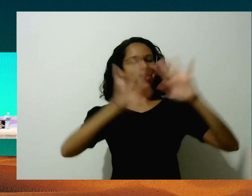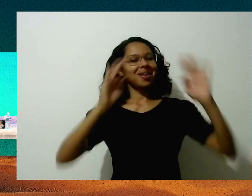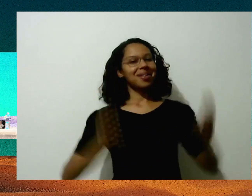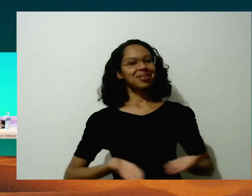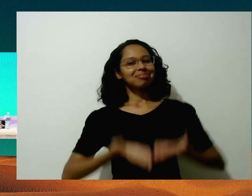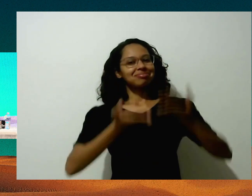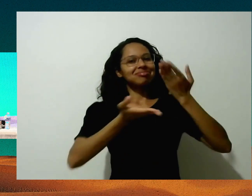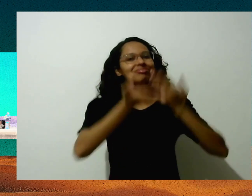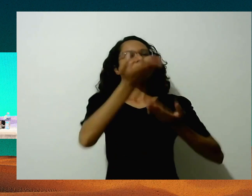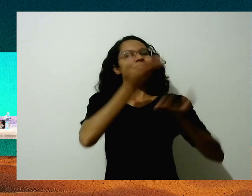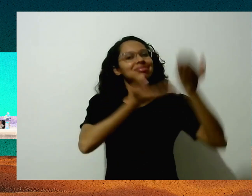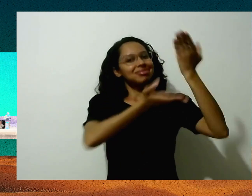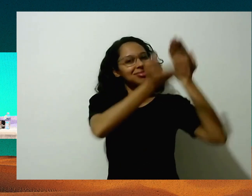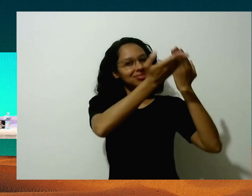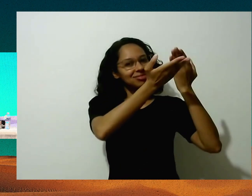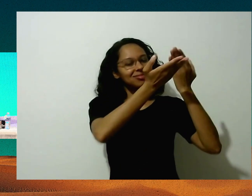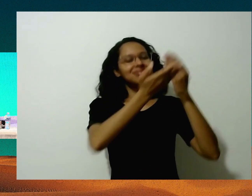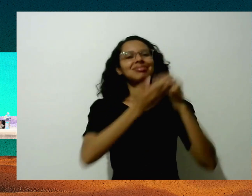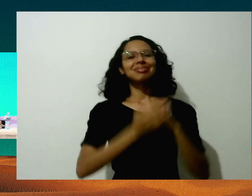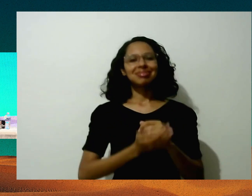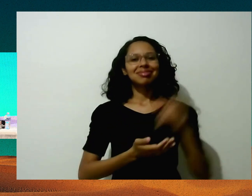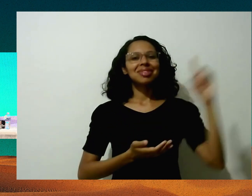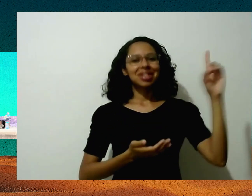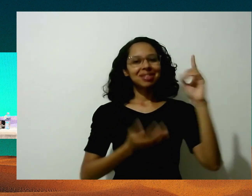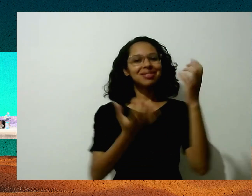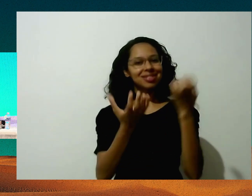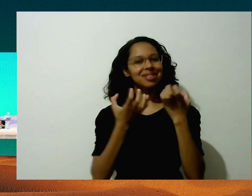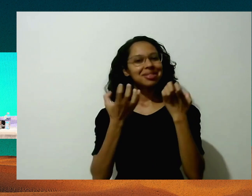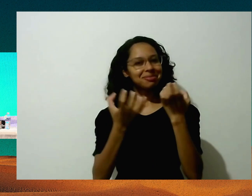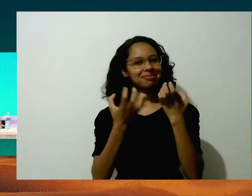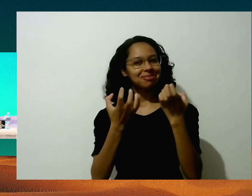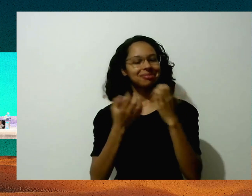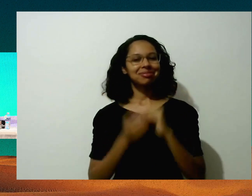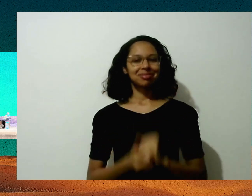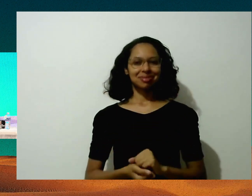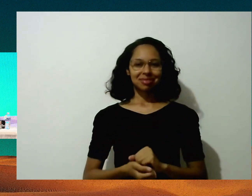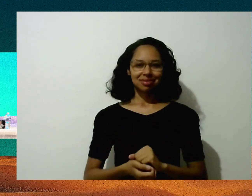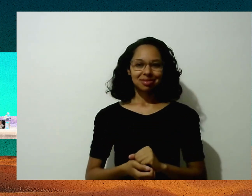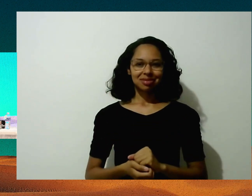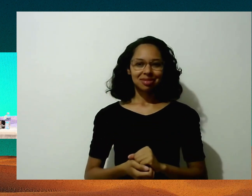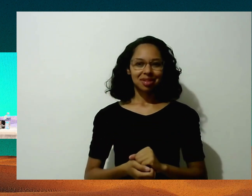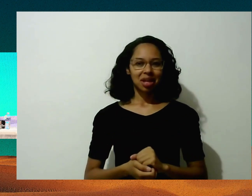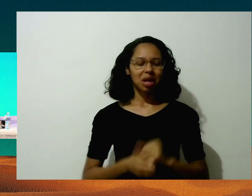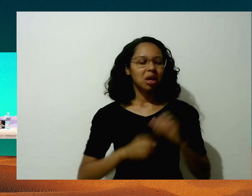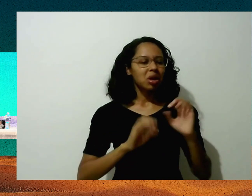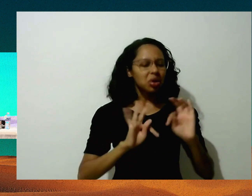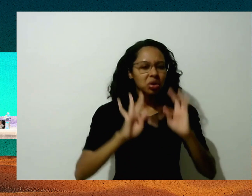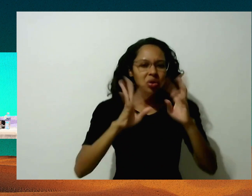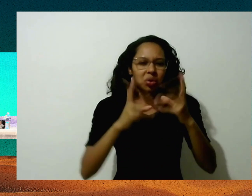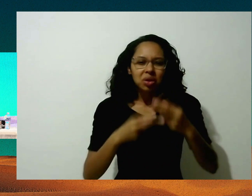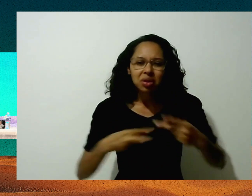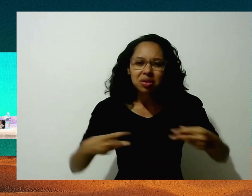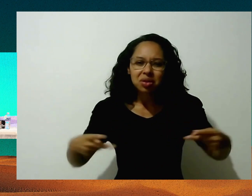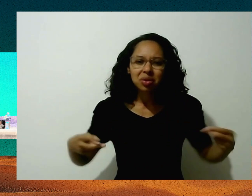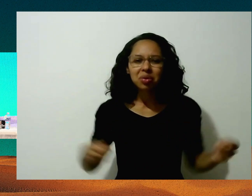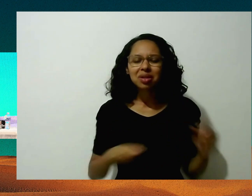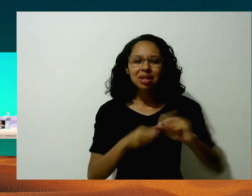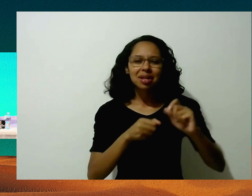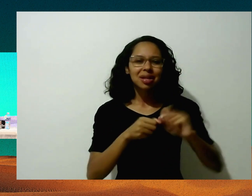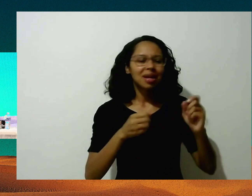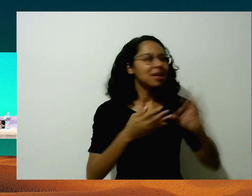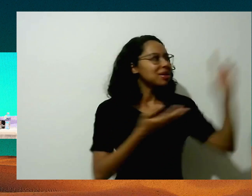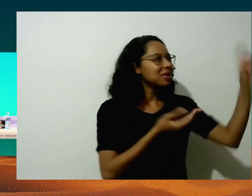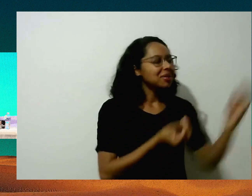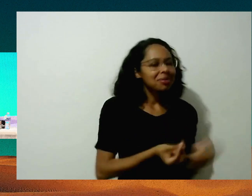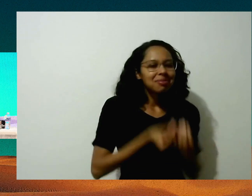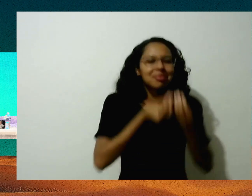honor. Deus quer entregar para o homem, né, todas as obras das suas mãos. God wants to entrust to man all the works of his hands. E